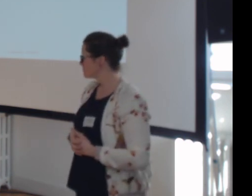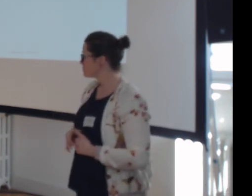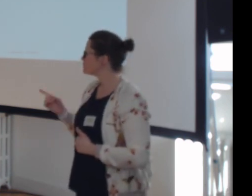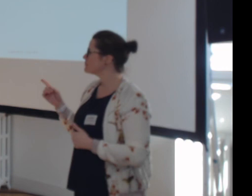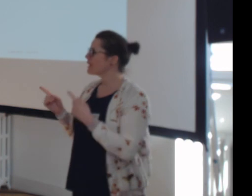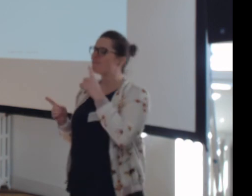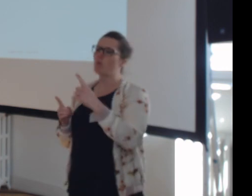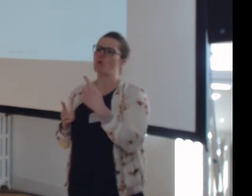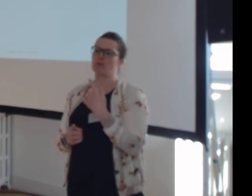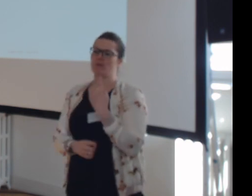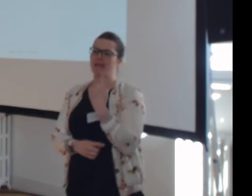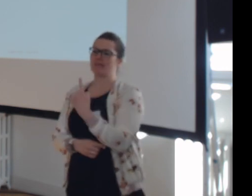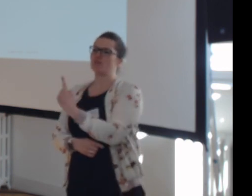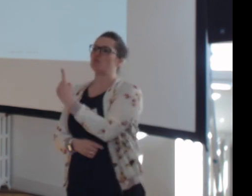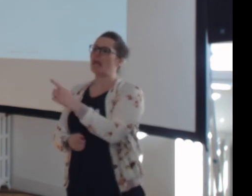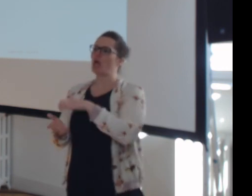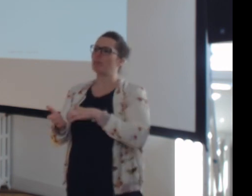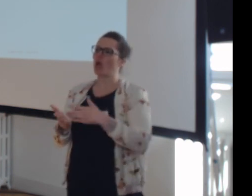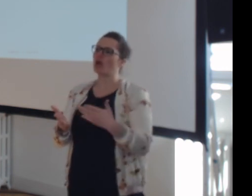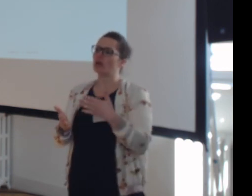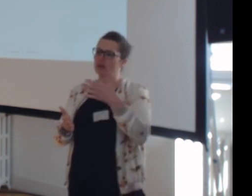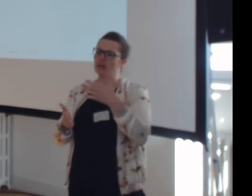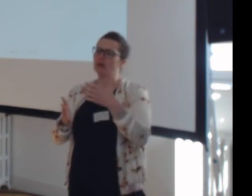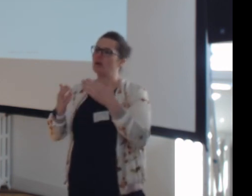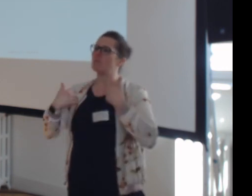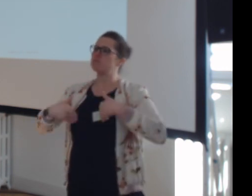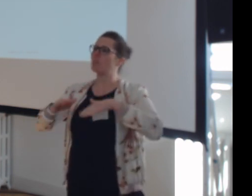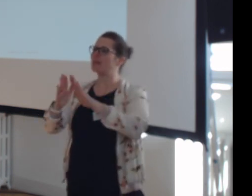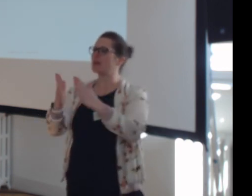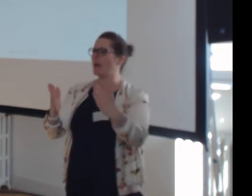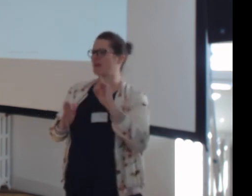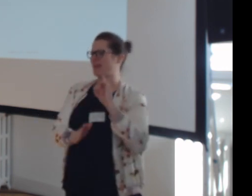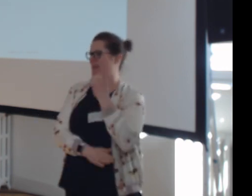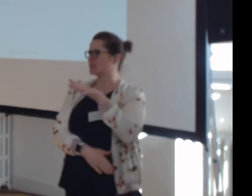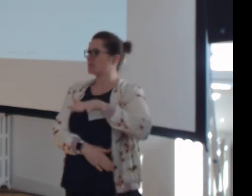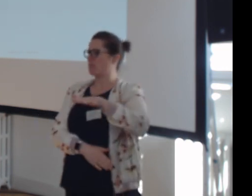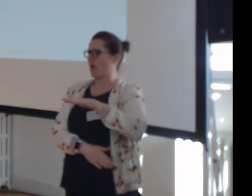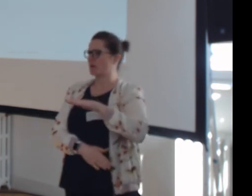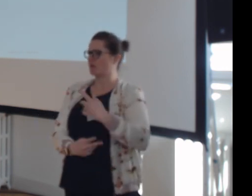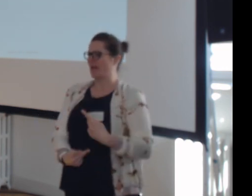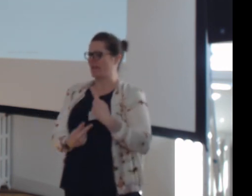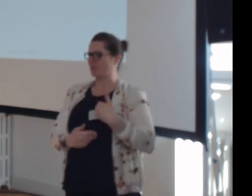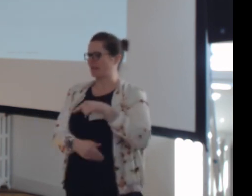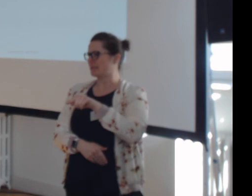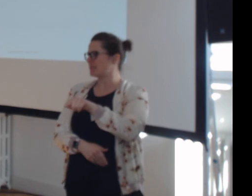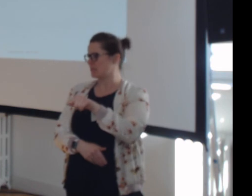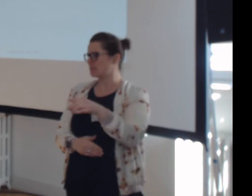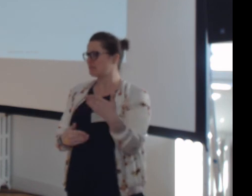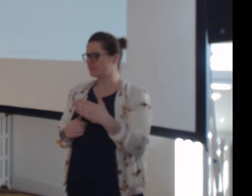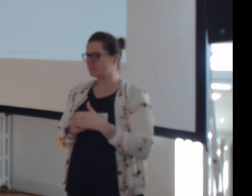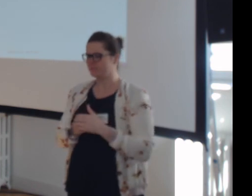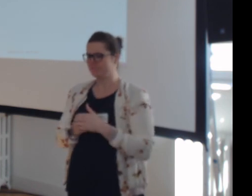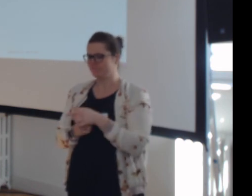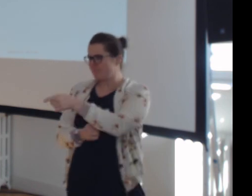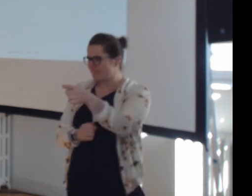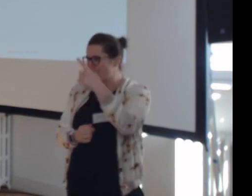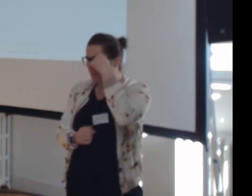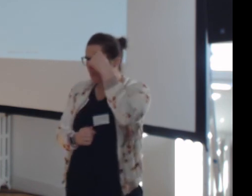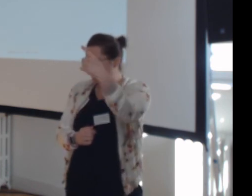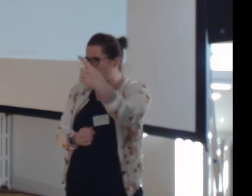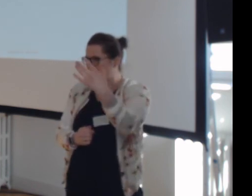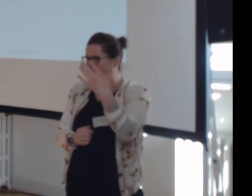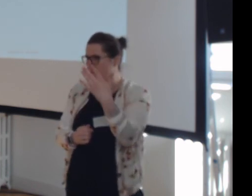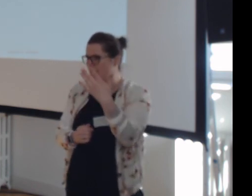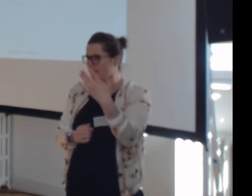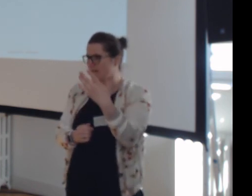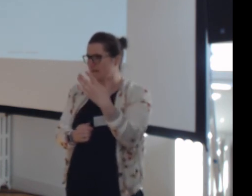for individual use, I would say your public library is your first place of expertise for this, because they should know